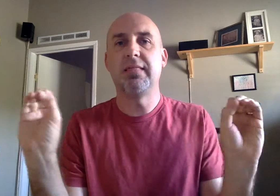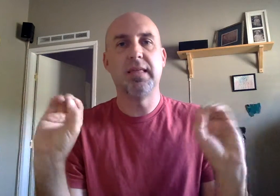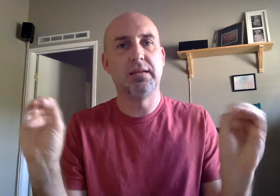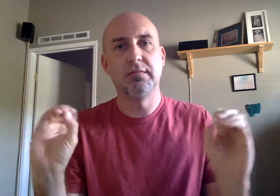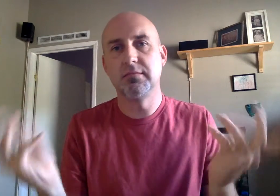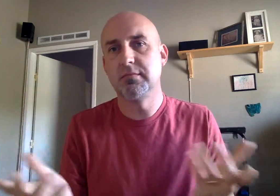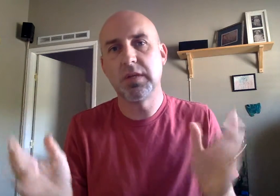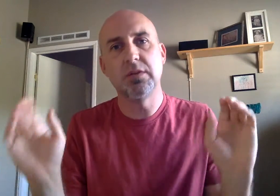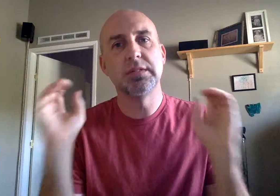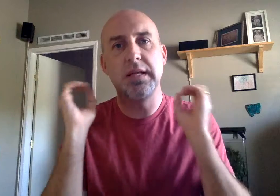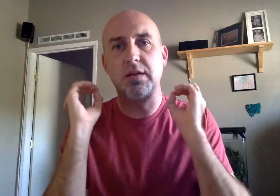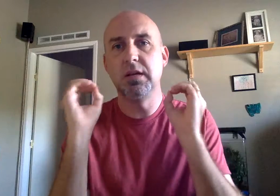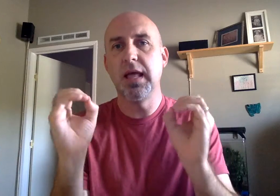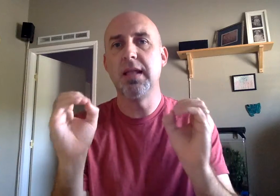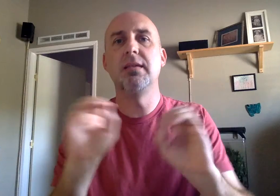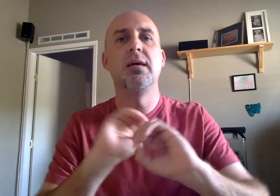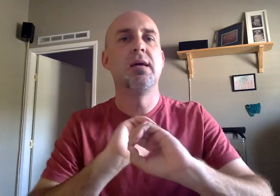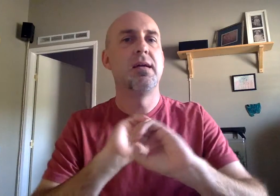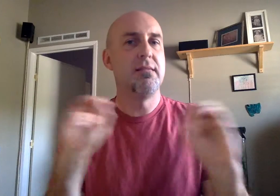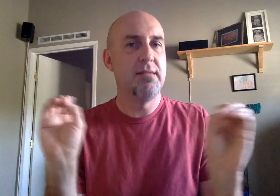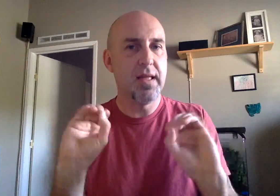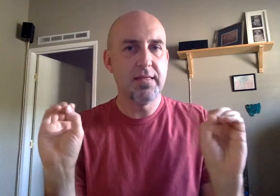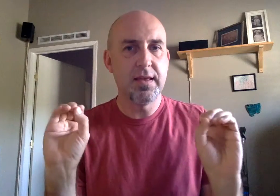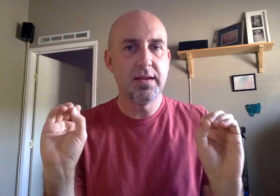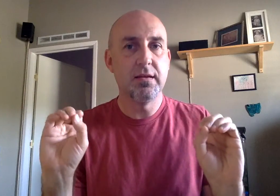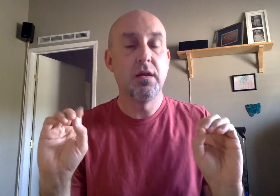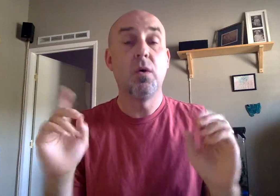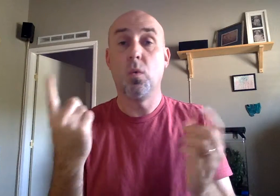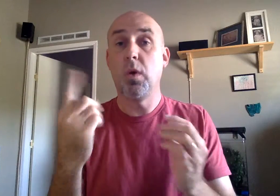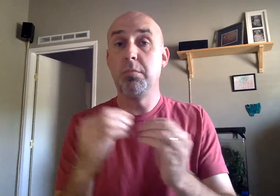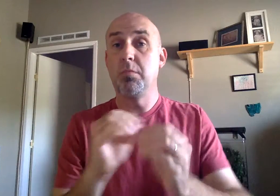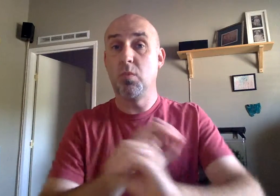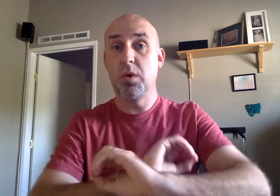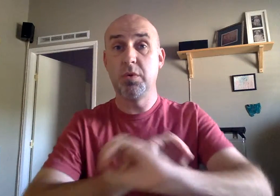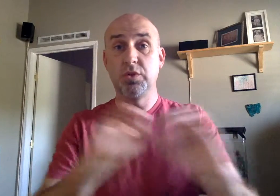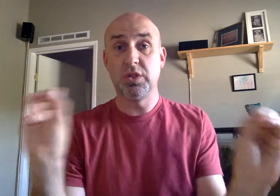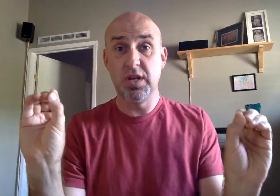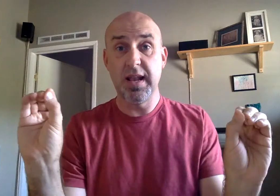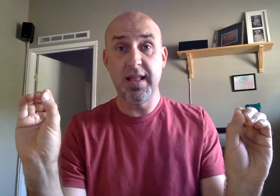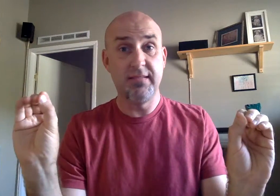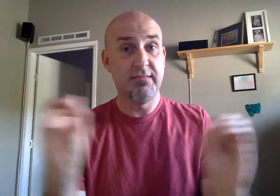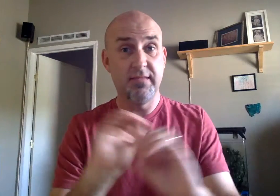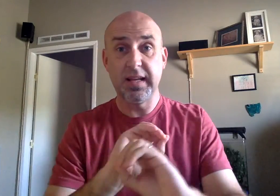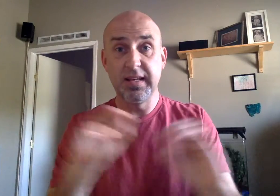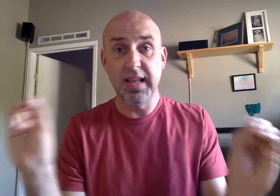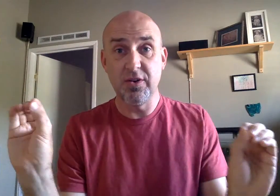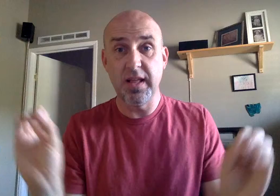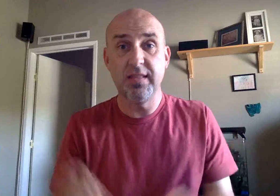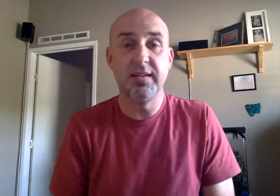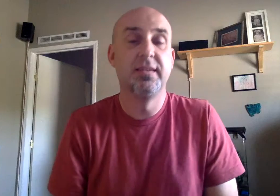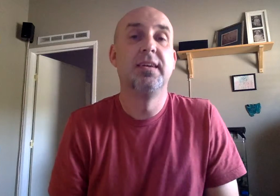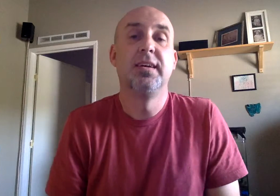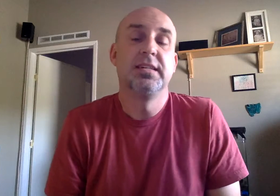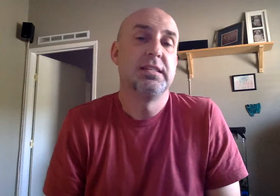Nothing. Okay, you can sign none, nothing, or one motion, none, like none or nothing.